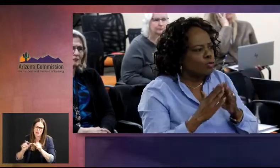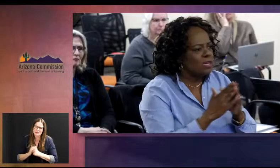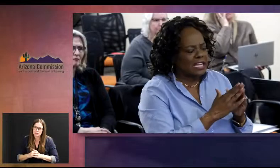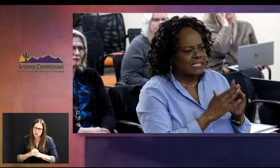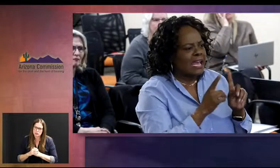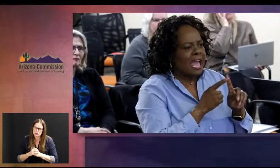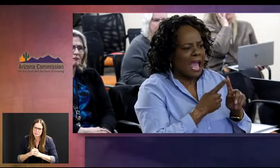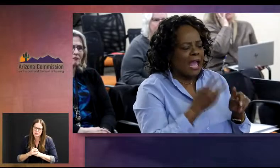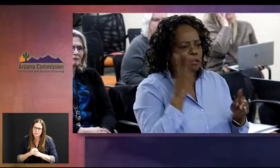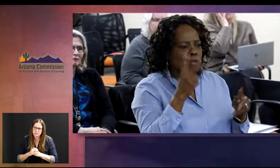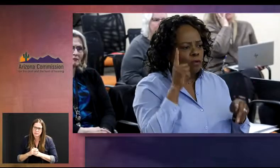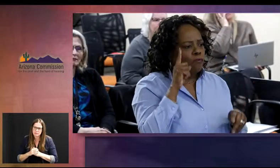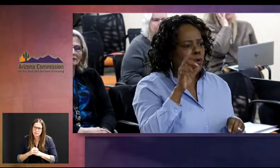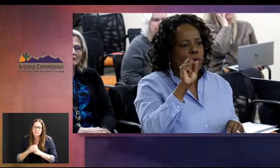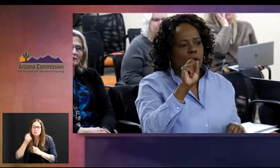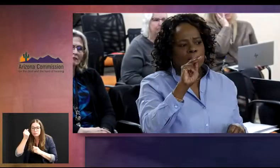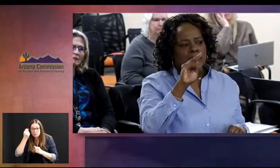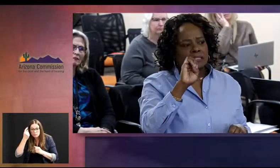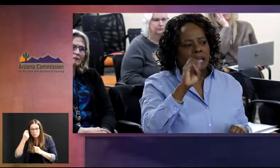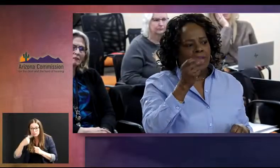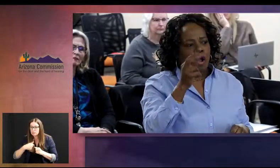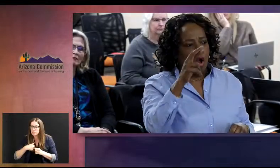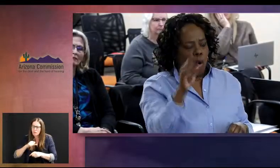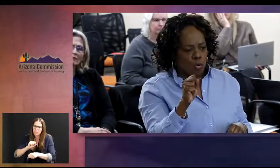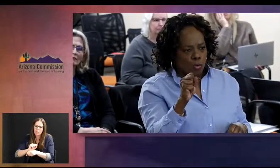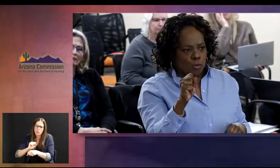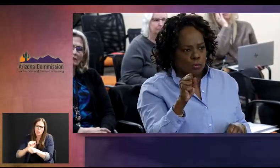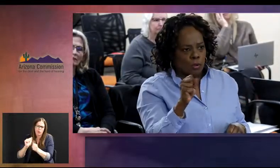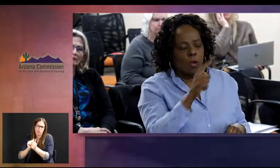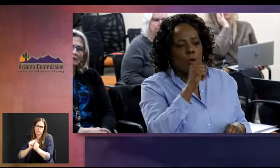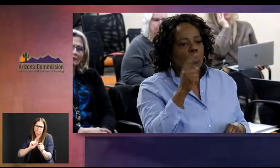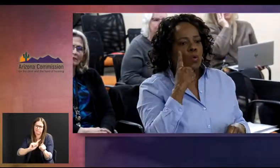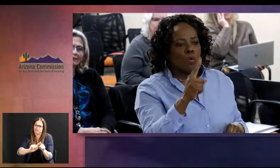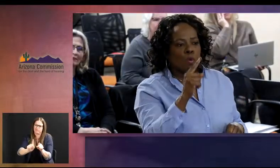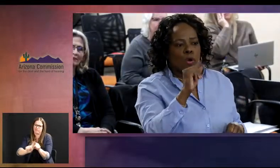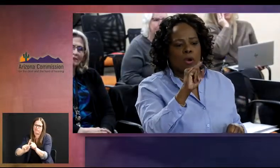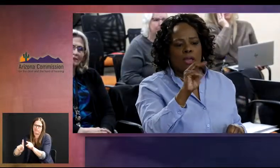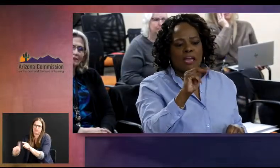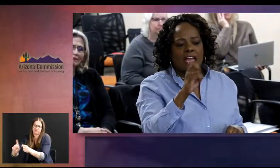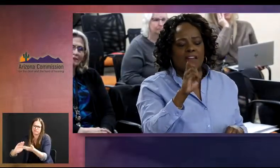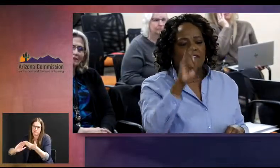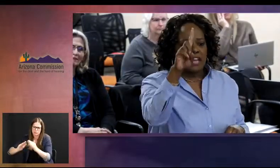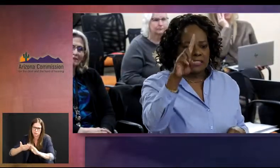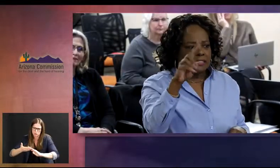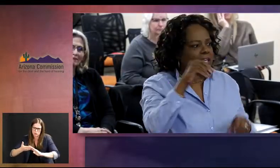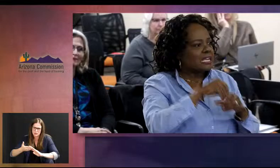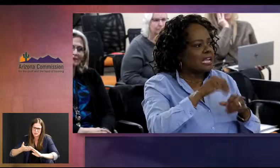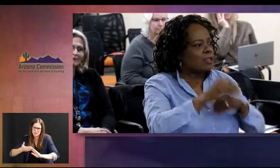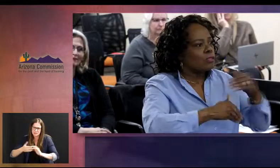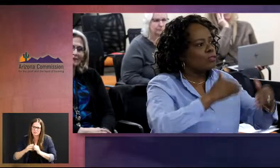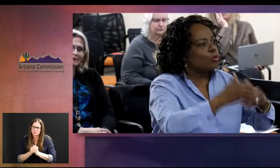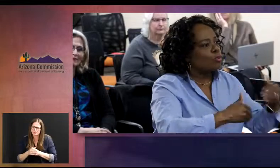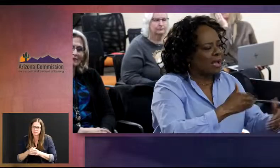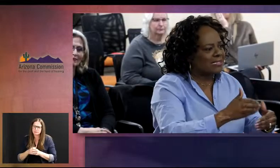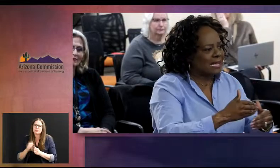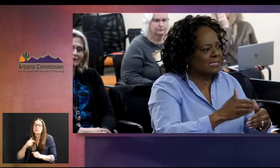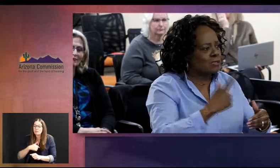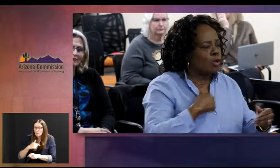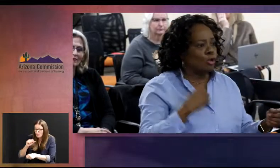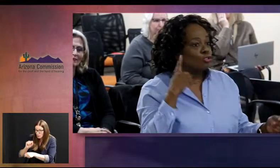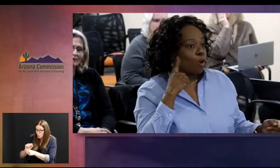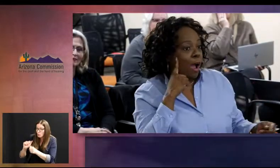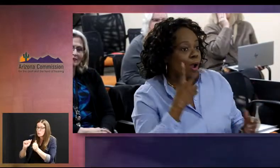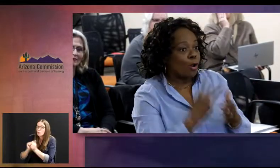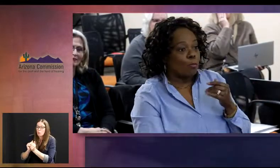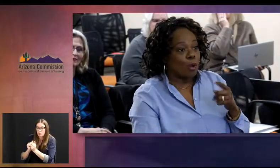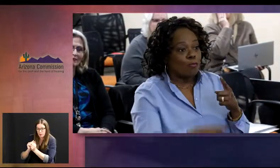I've worked with a variety of communities, and I've worked with the stakeholders who are invested in